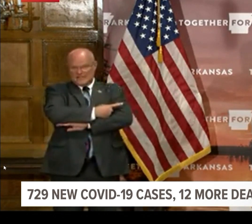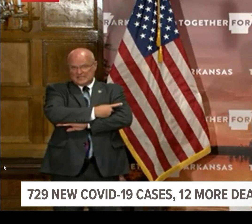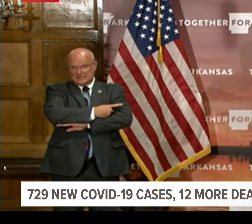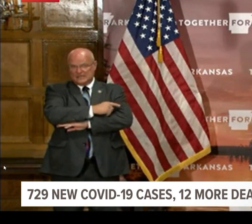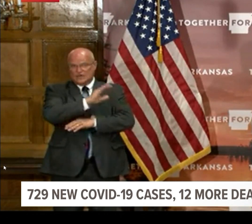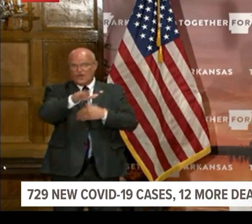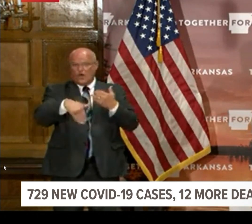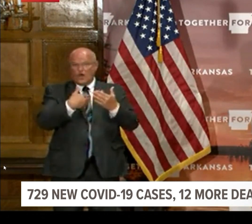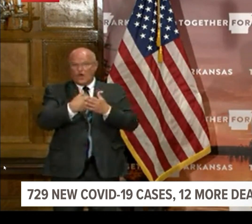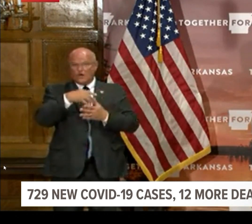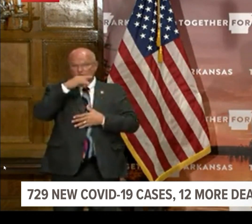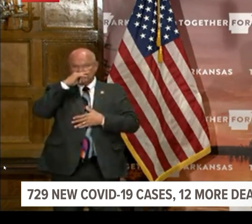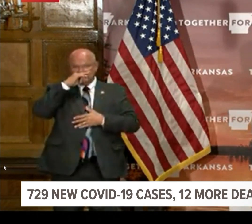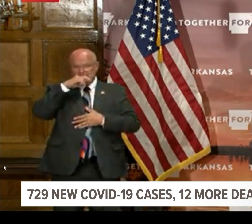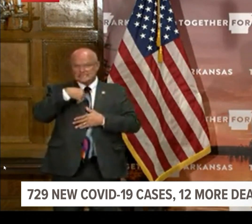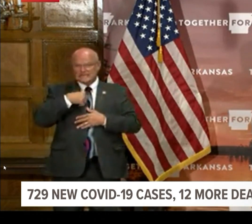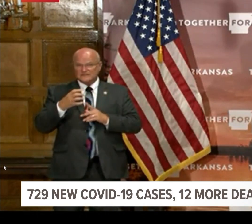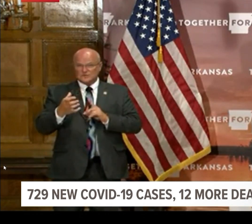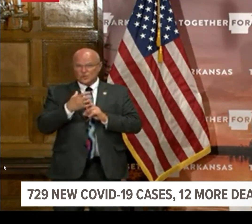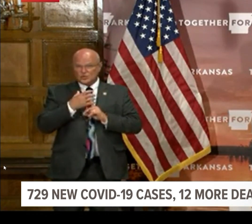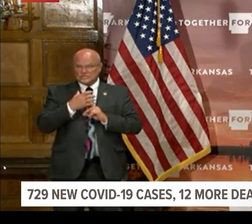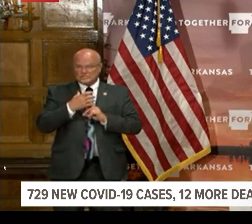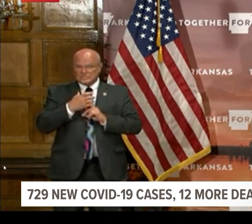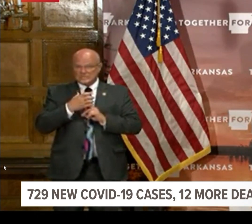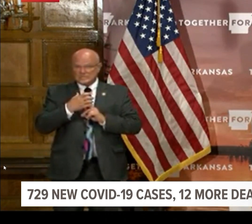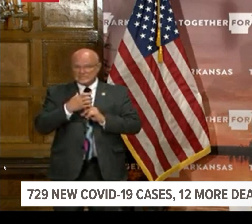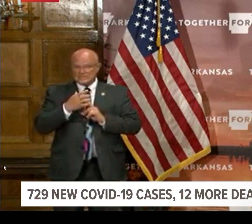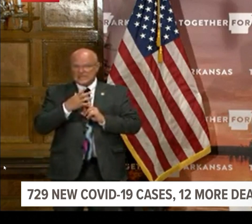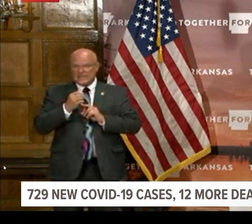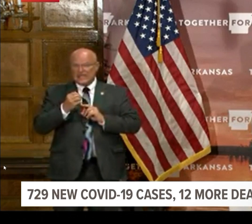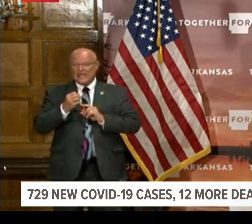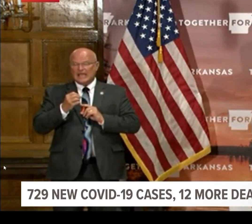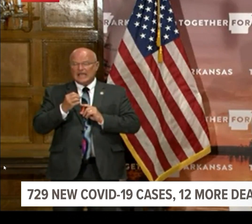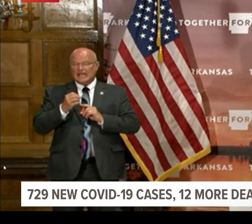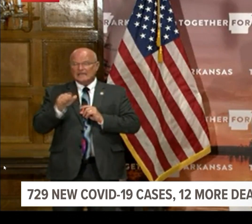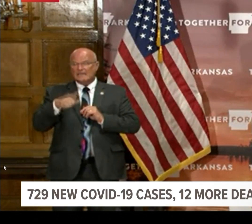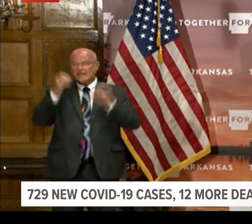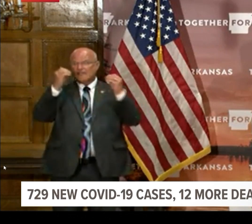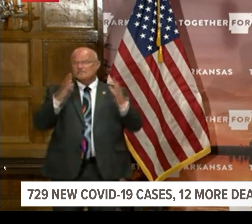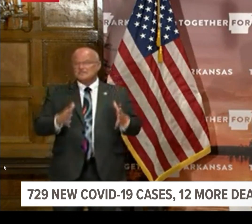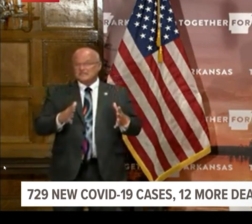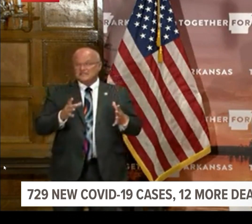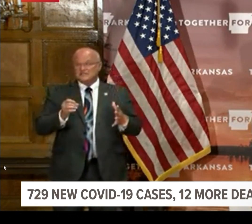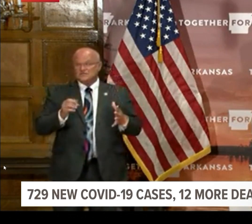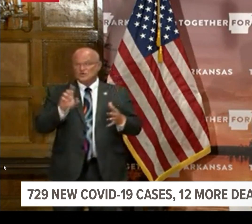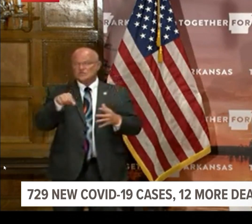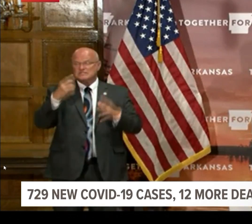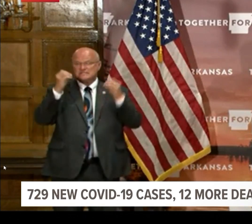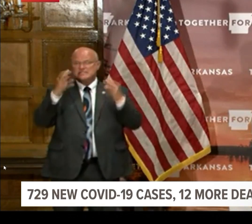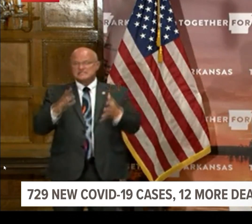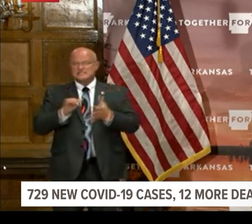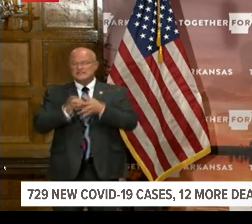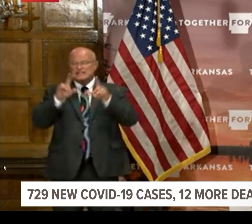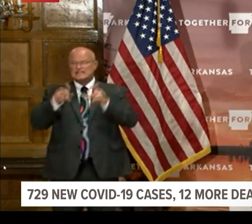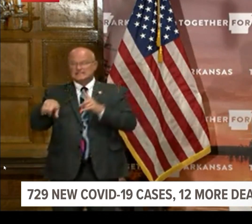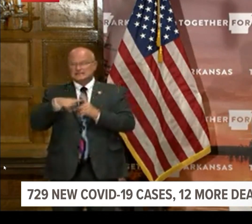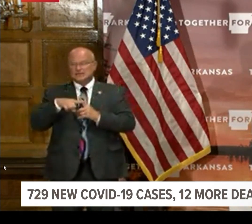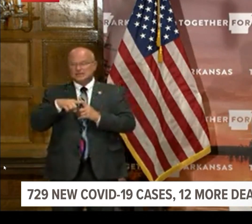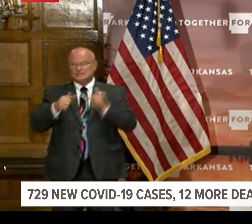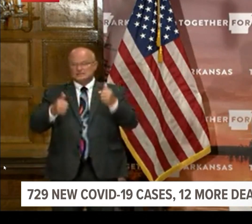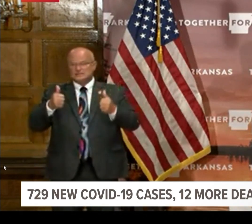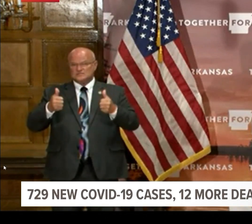do all of those kids have to quarantine, and the other teacher, or just the teacher who tested positive?